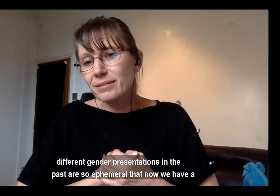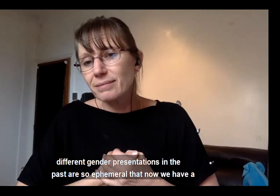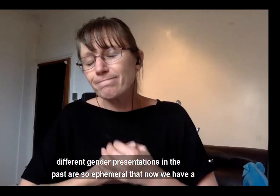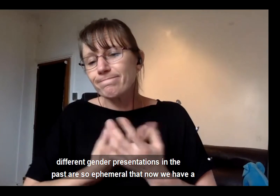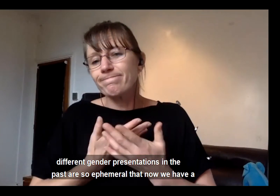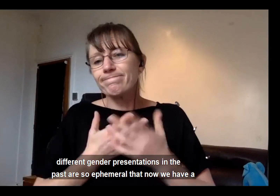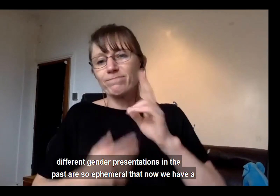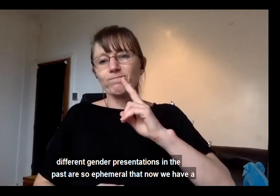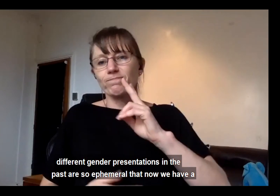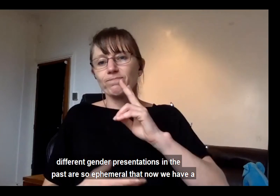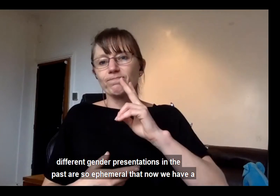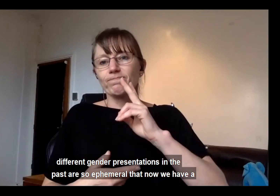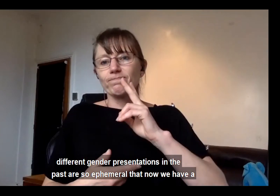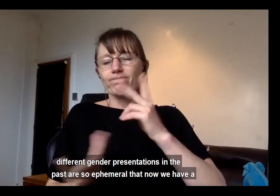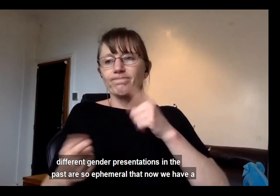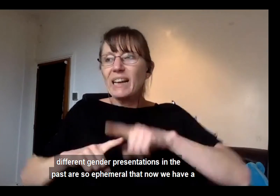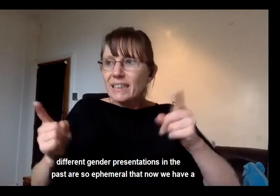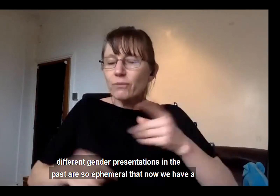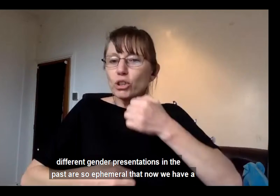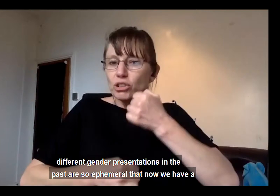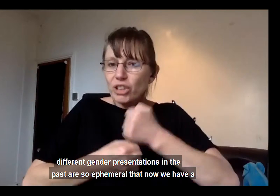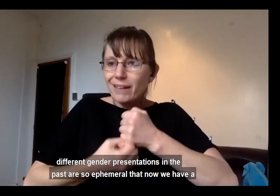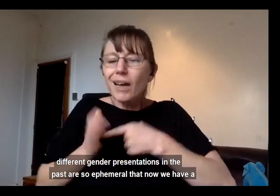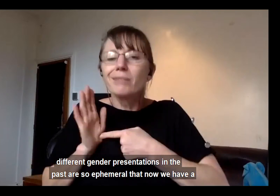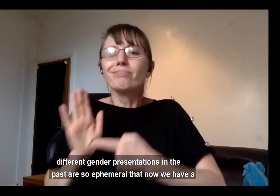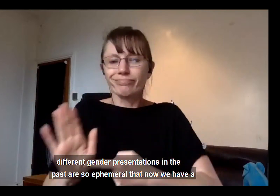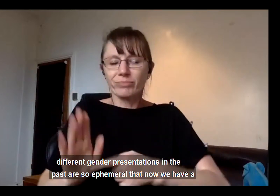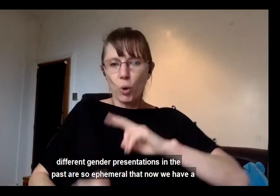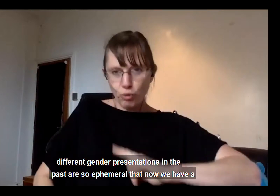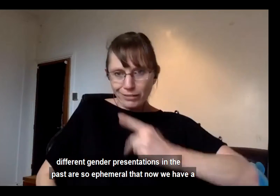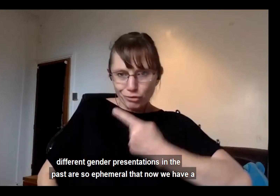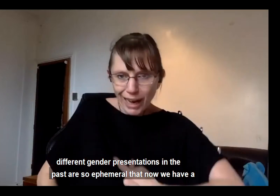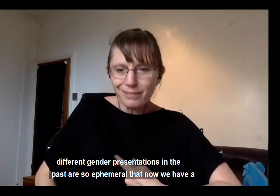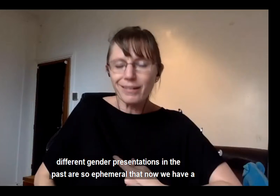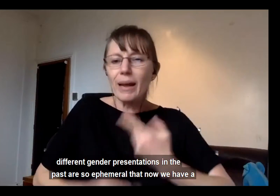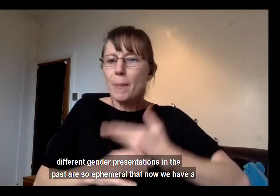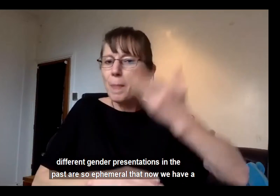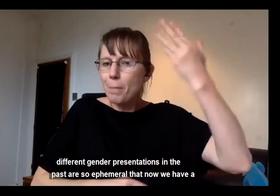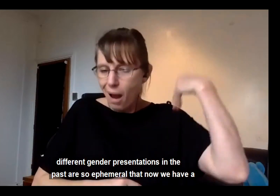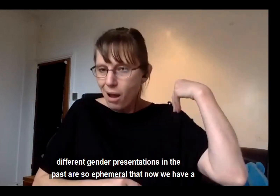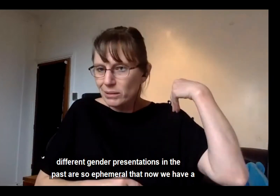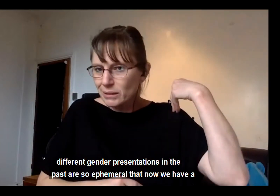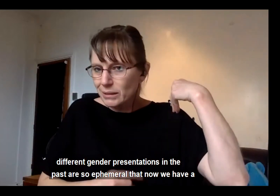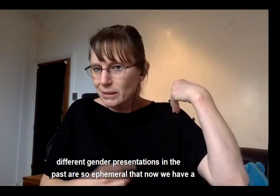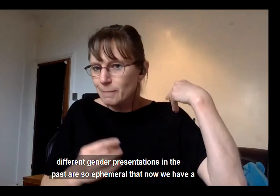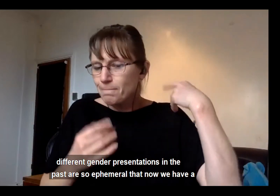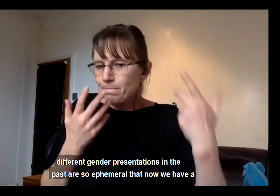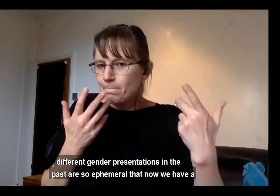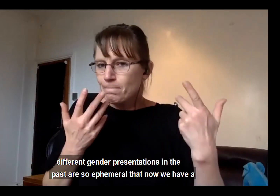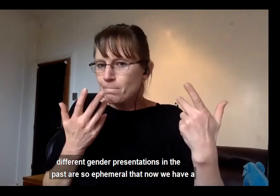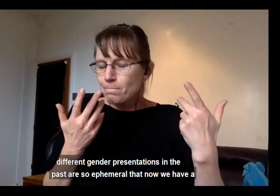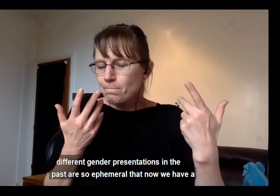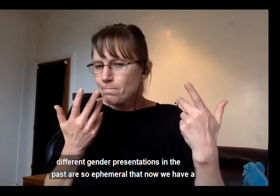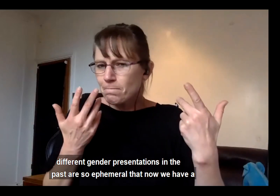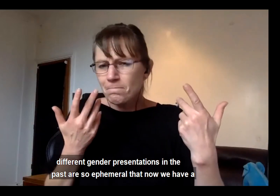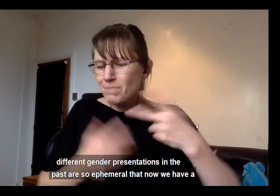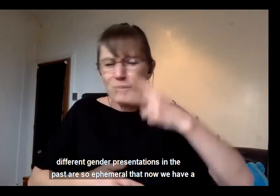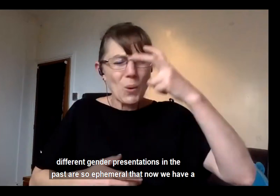those transgressive or different gender presentations in the past are so ephemeral